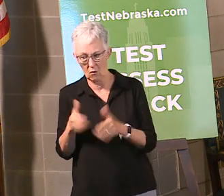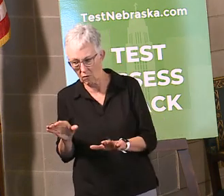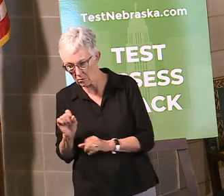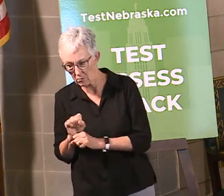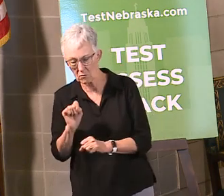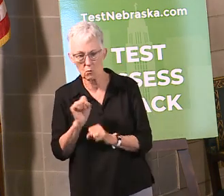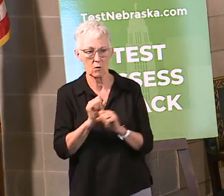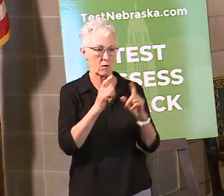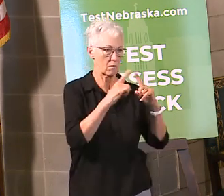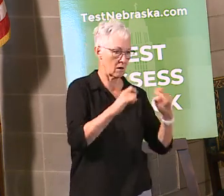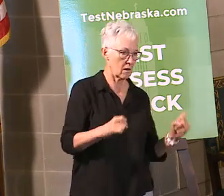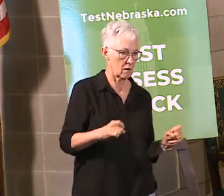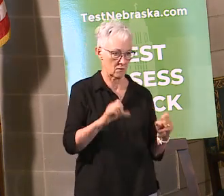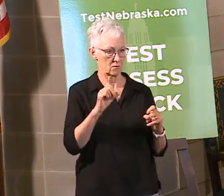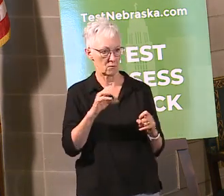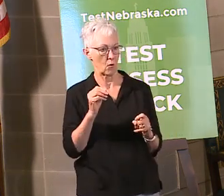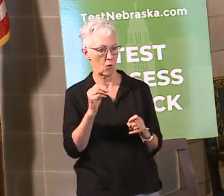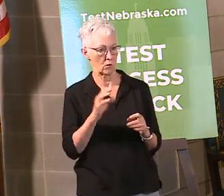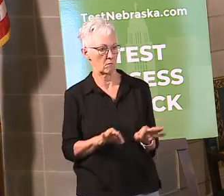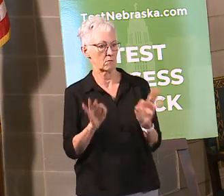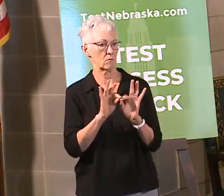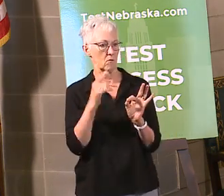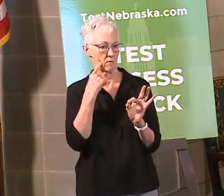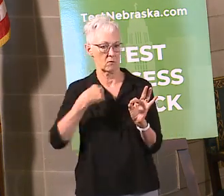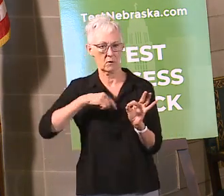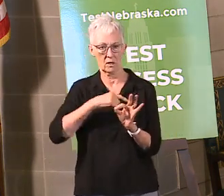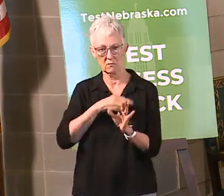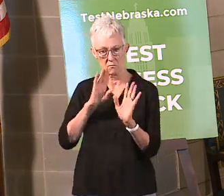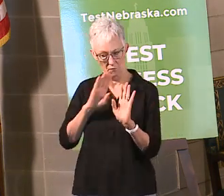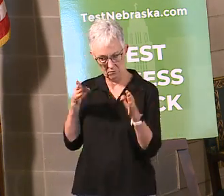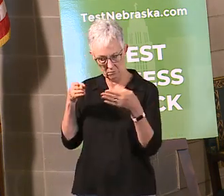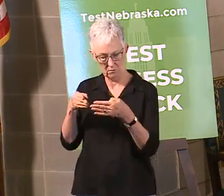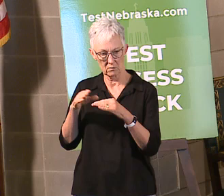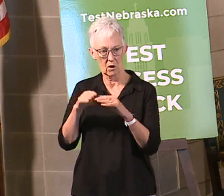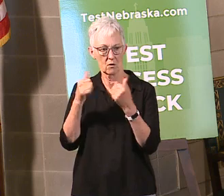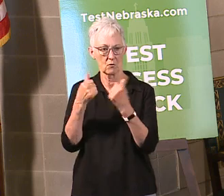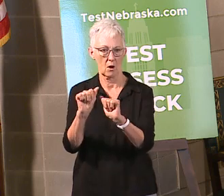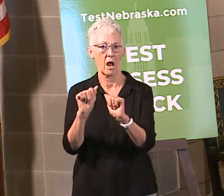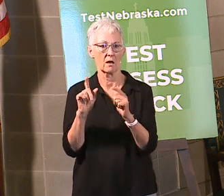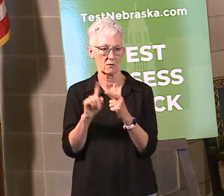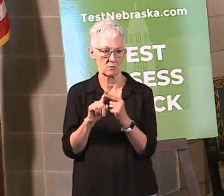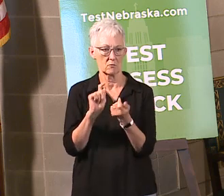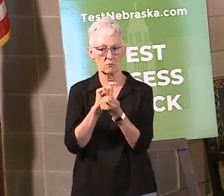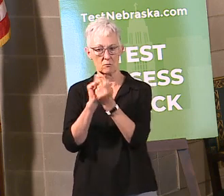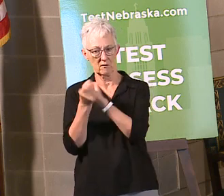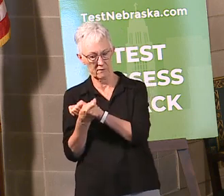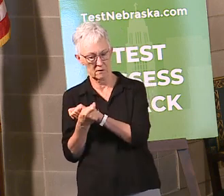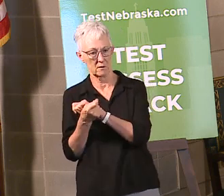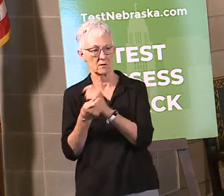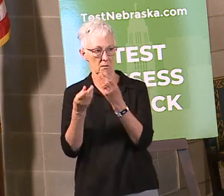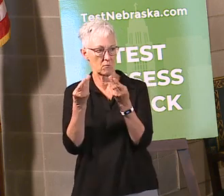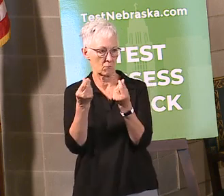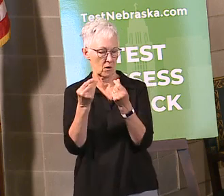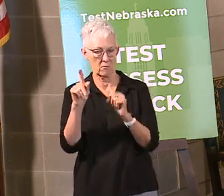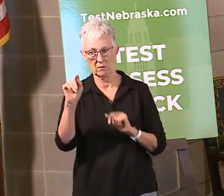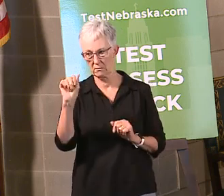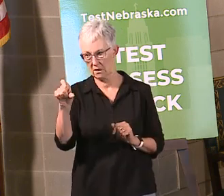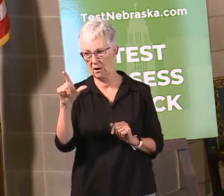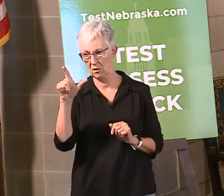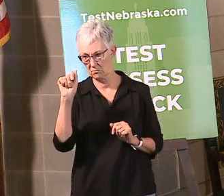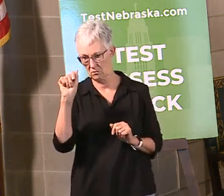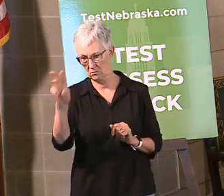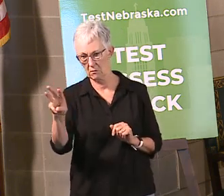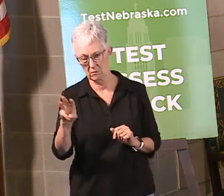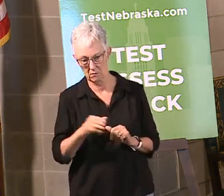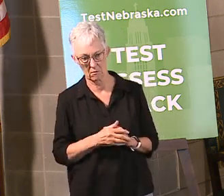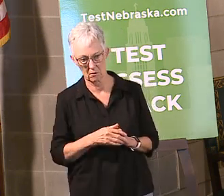on trying to get that property tax relief done. So it may not look like what we were thinking but would look like before the pandemic, but I believe